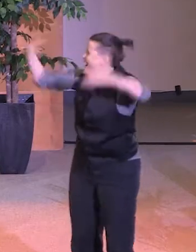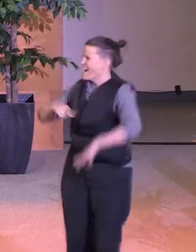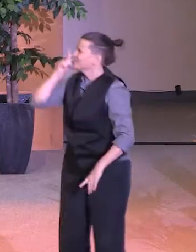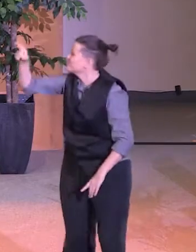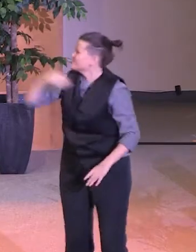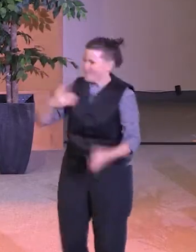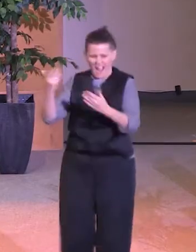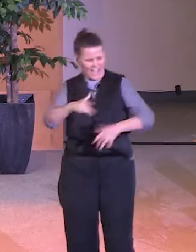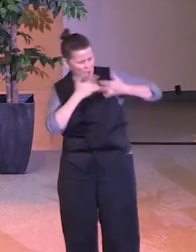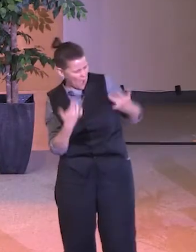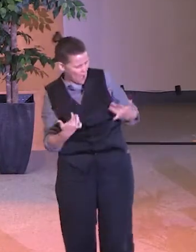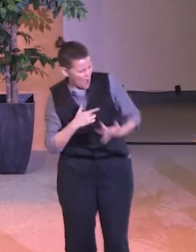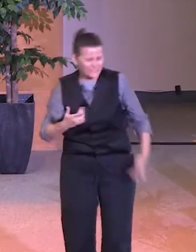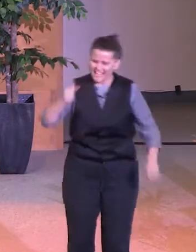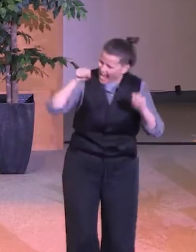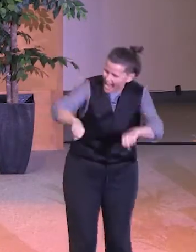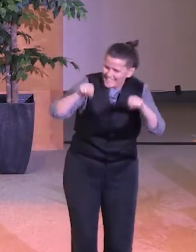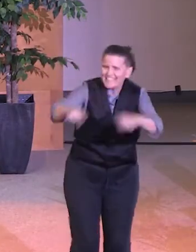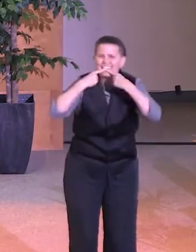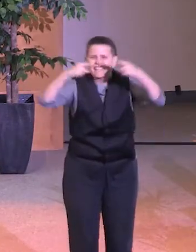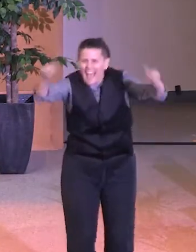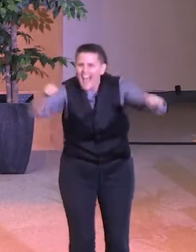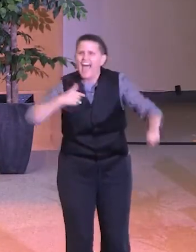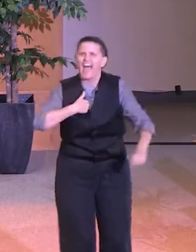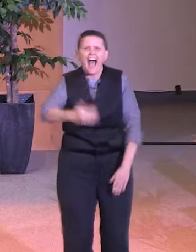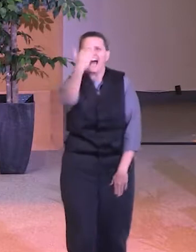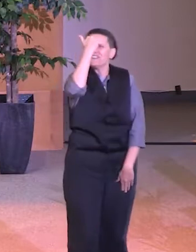our hearts, and I can say I know it's real.